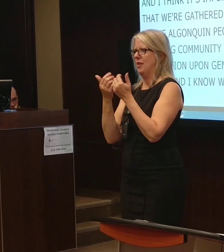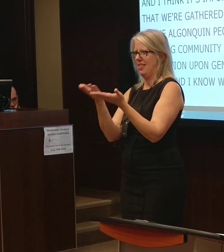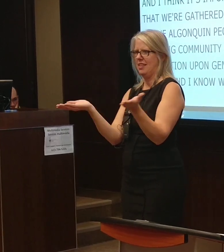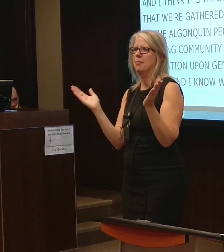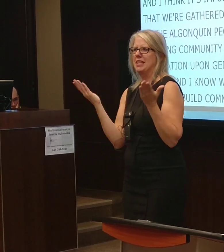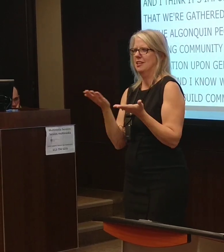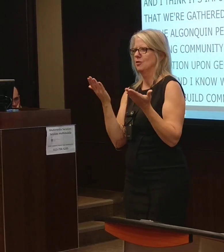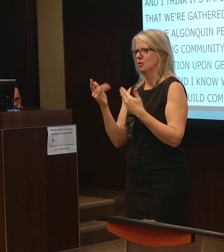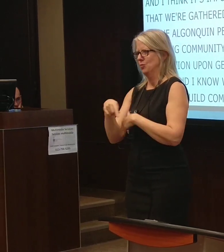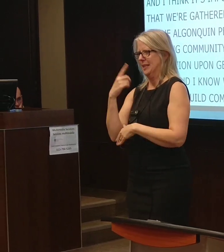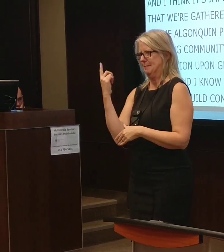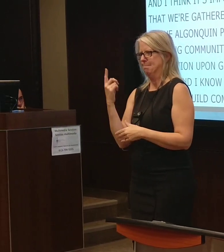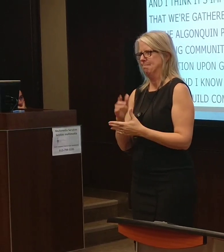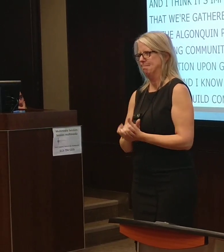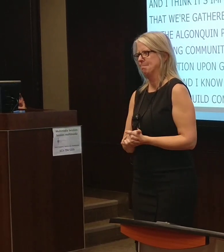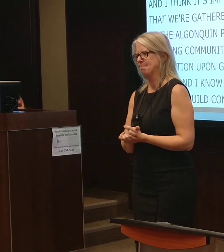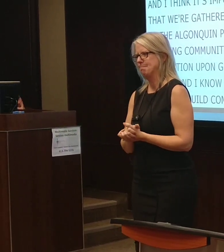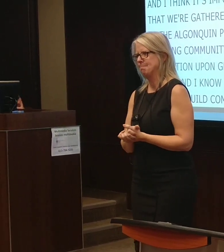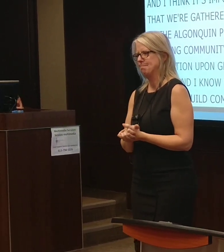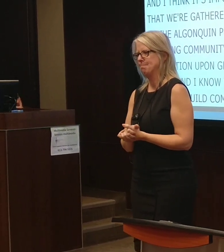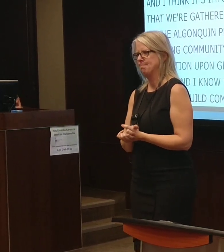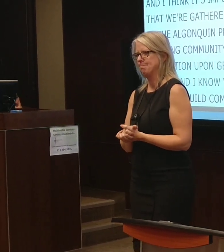today.